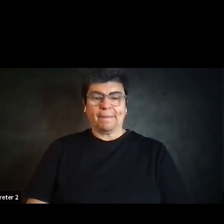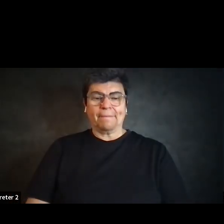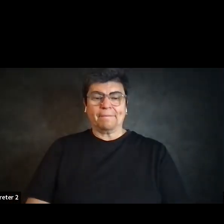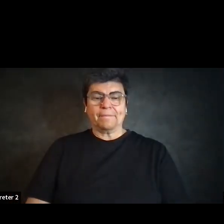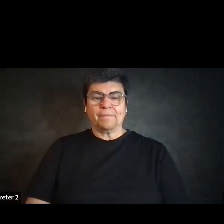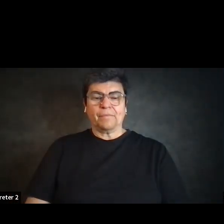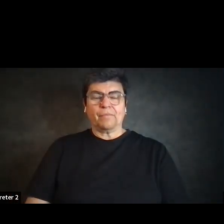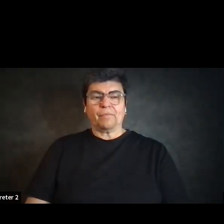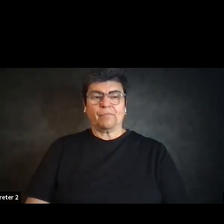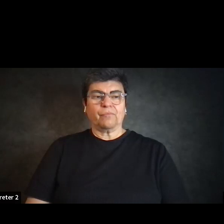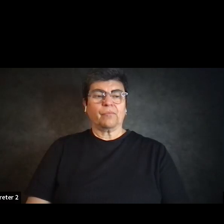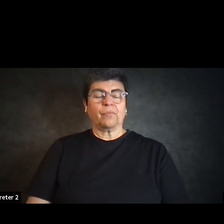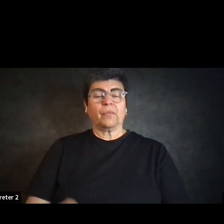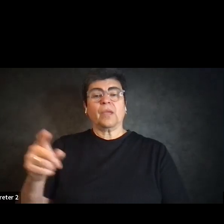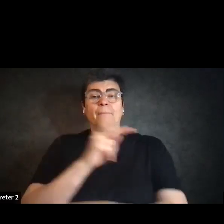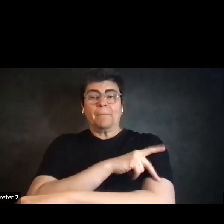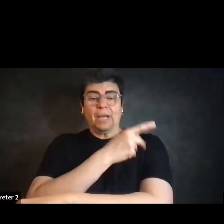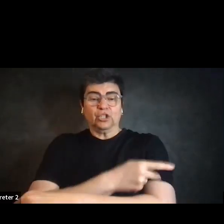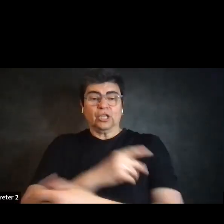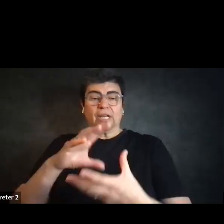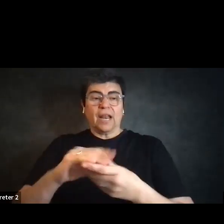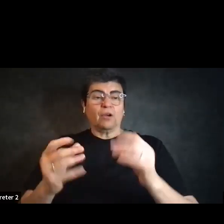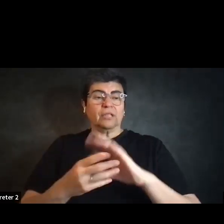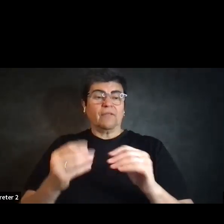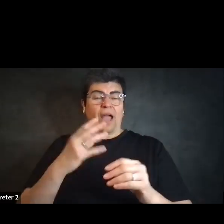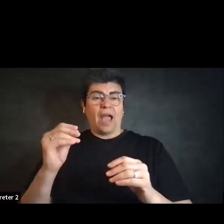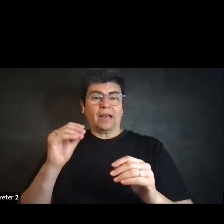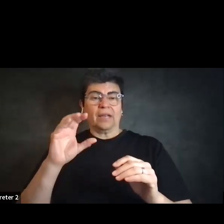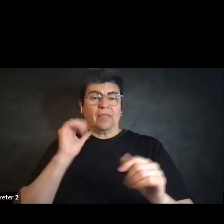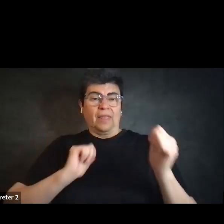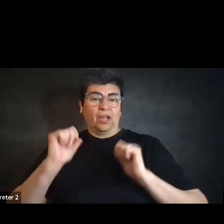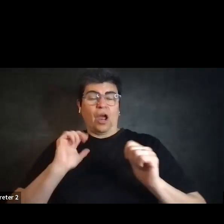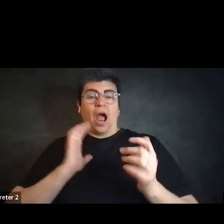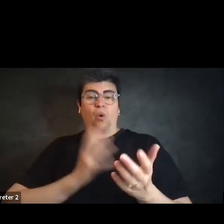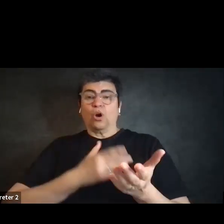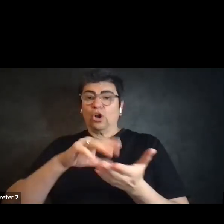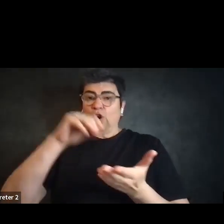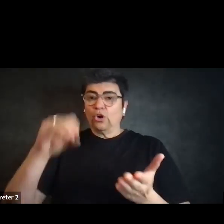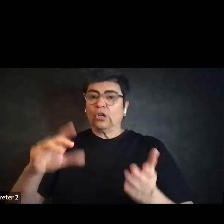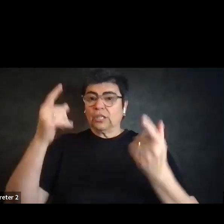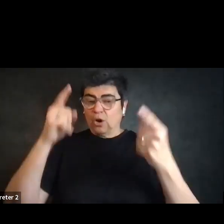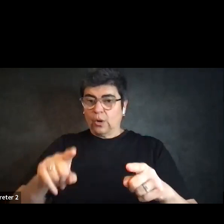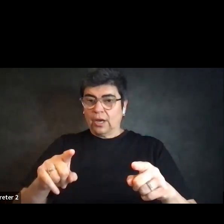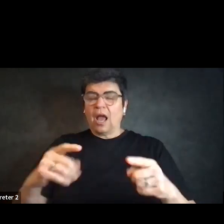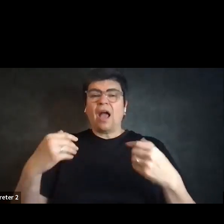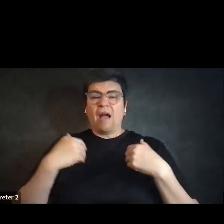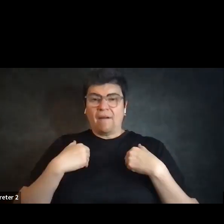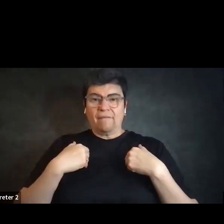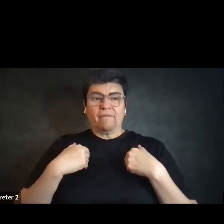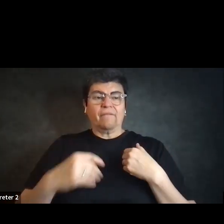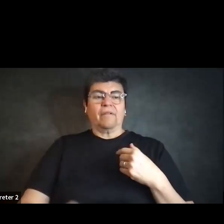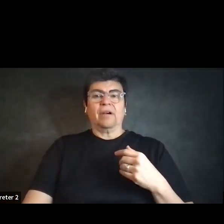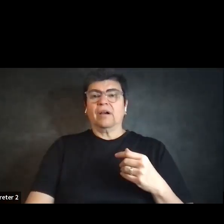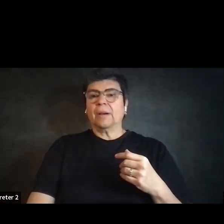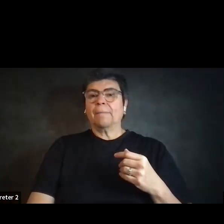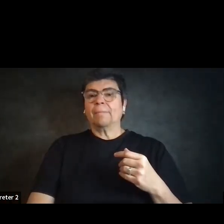on the patient narratives as well as the image theater, our learners agreed that there is a merit in person's first approach